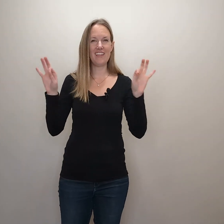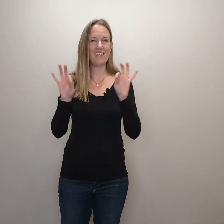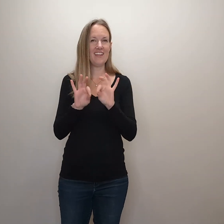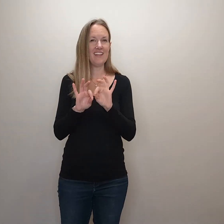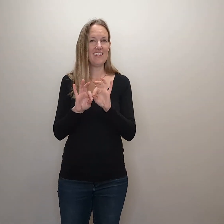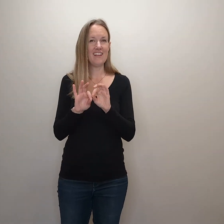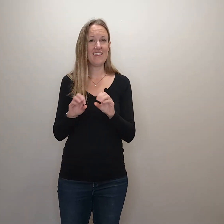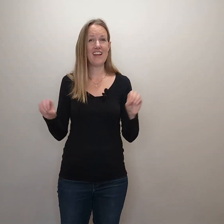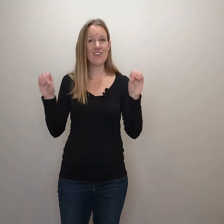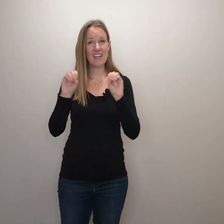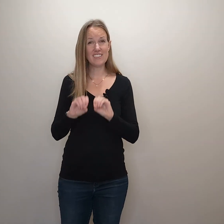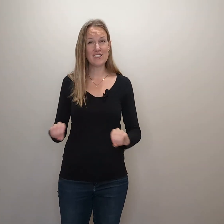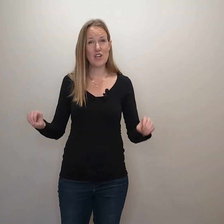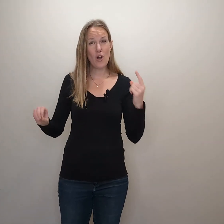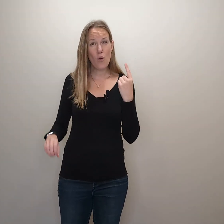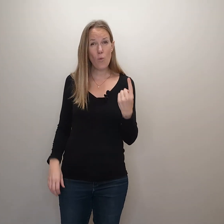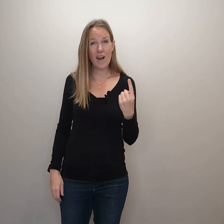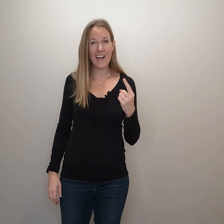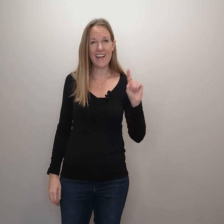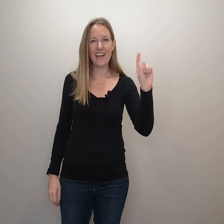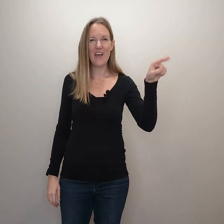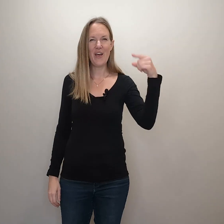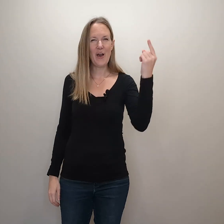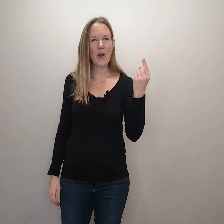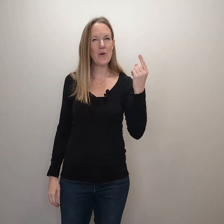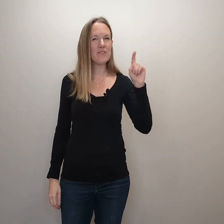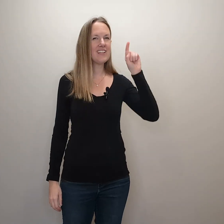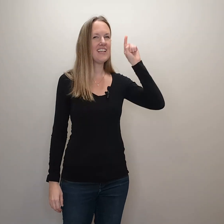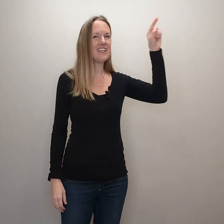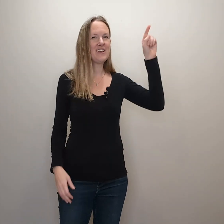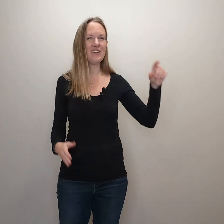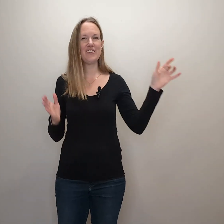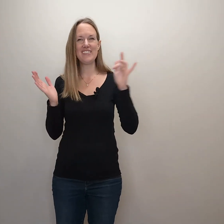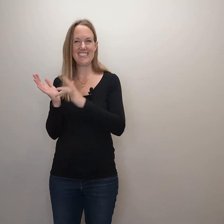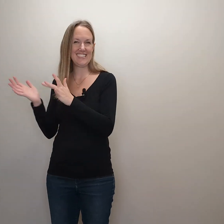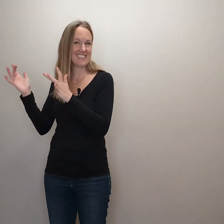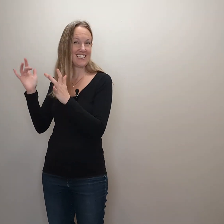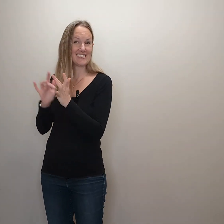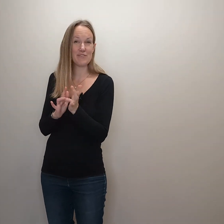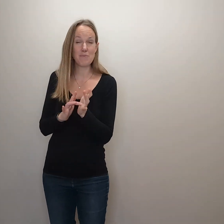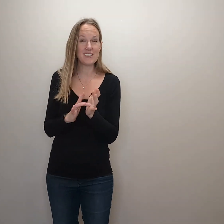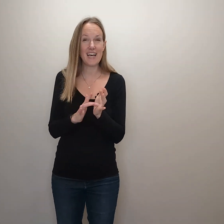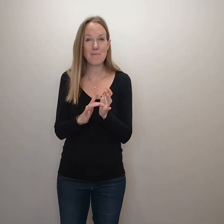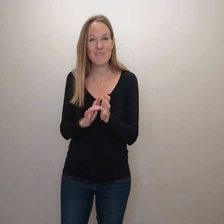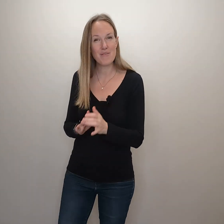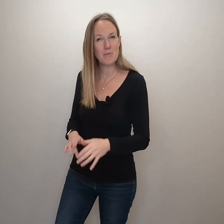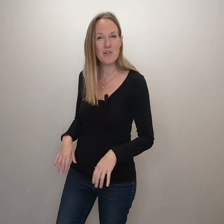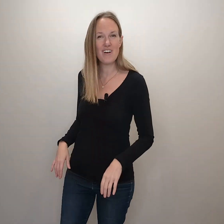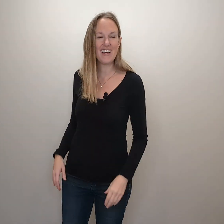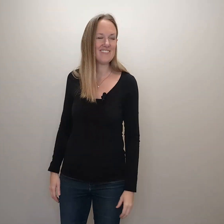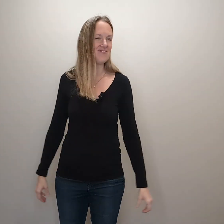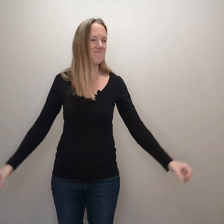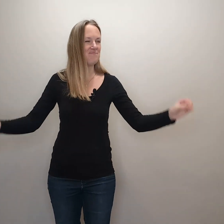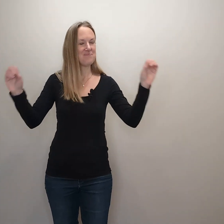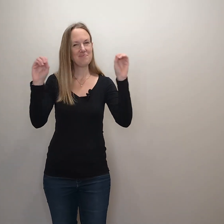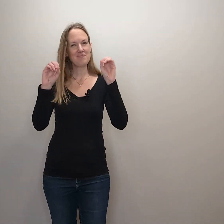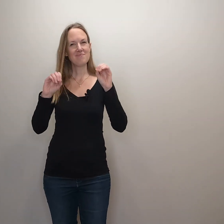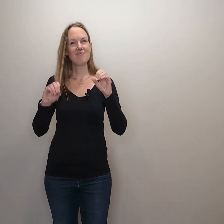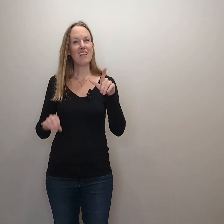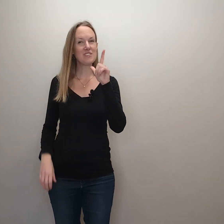worthy? There is no one, only you, Jesus. One more time before we move on.